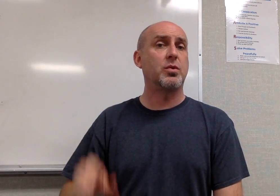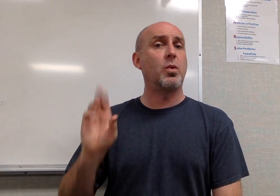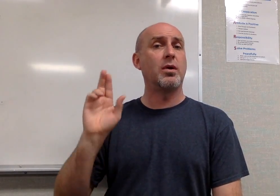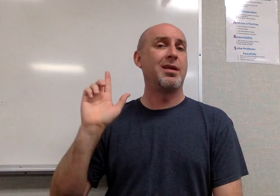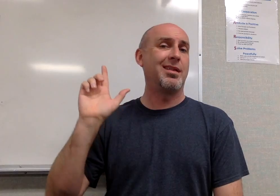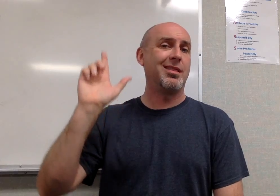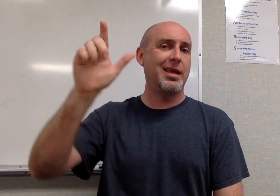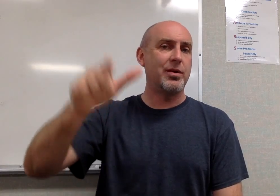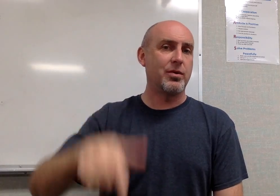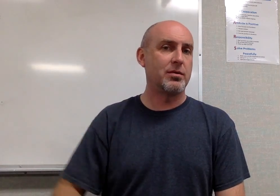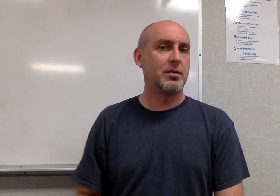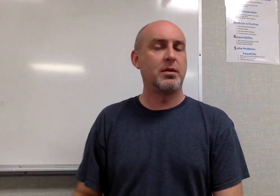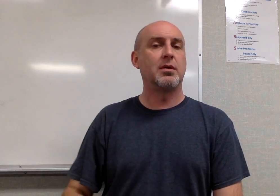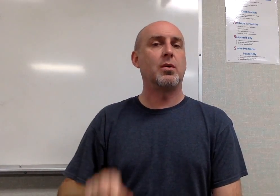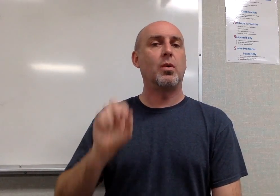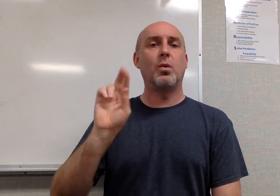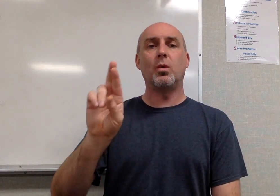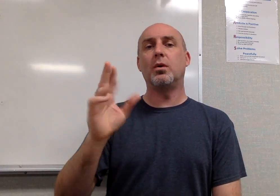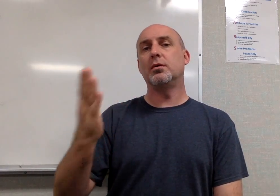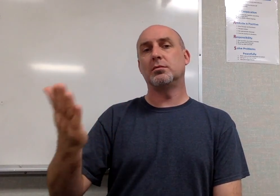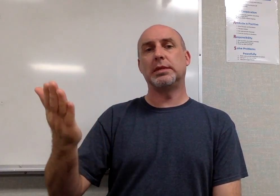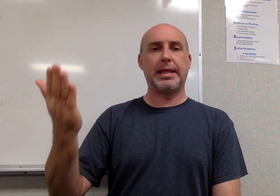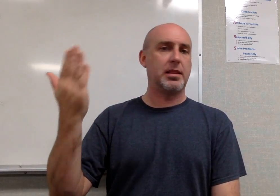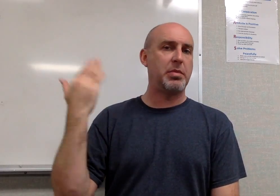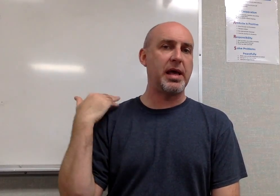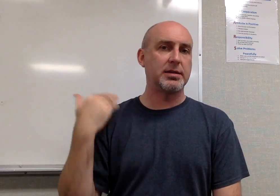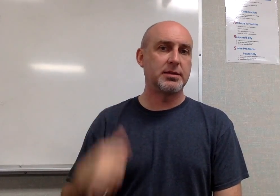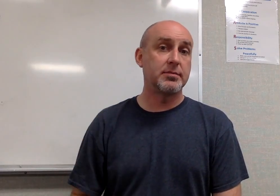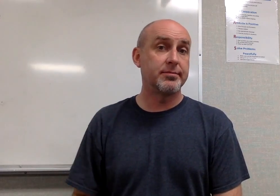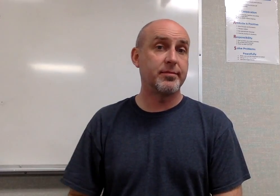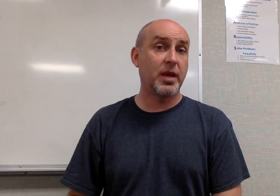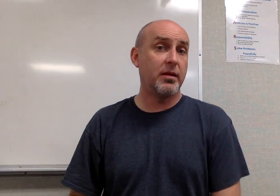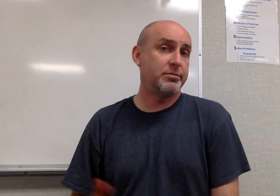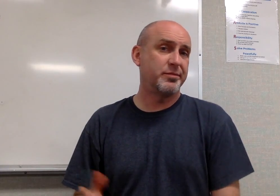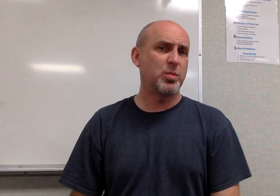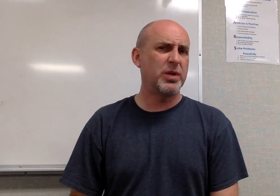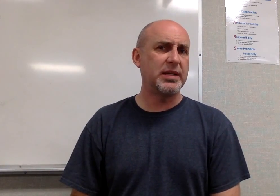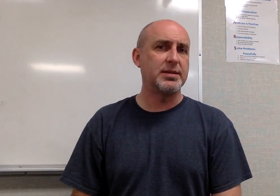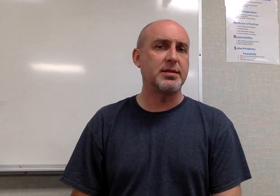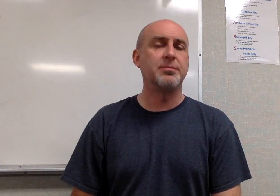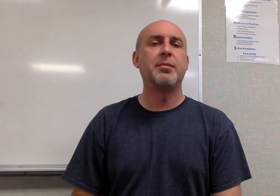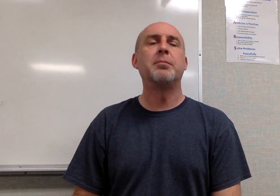or later, or in the past. Okay, pretty easy.